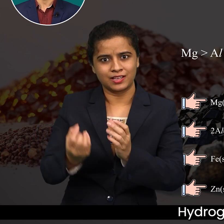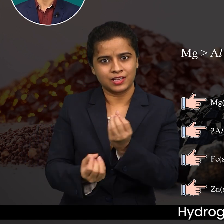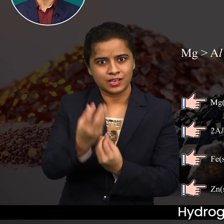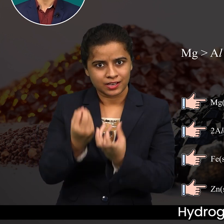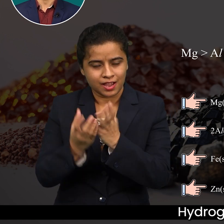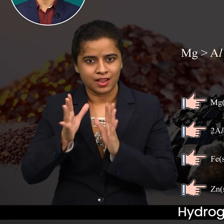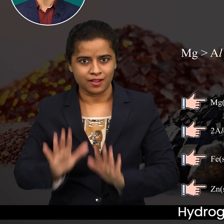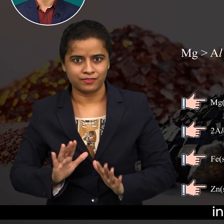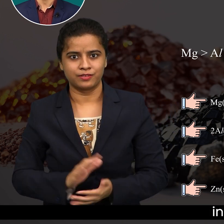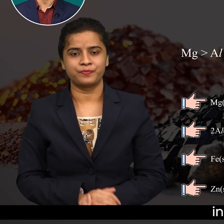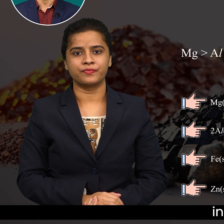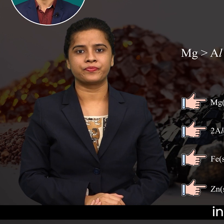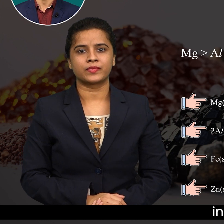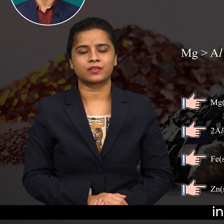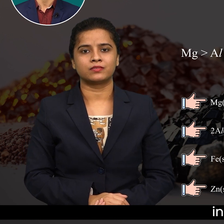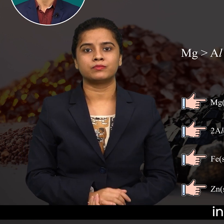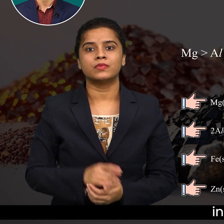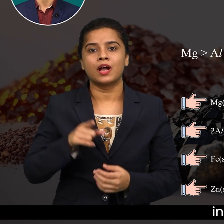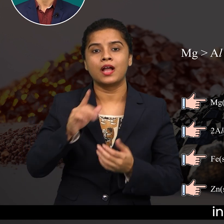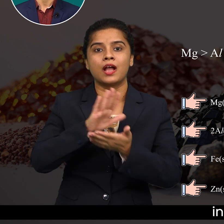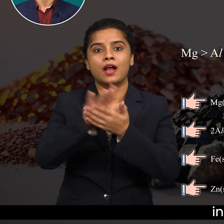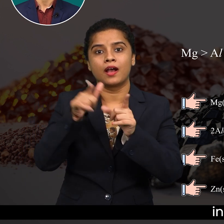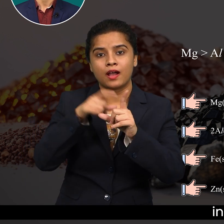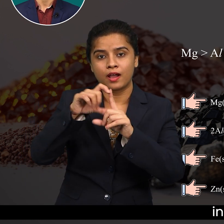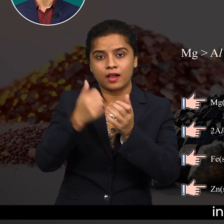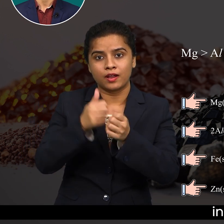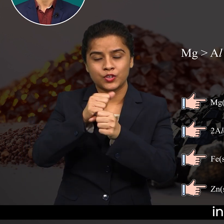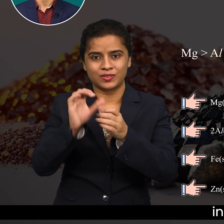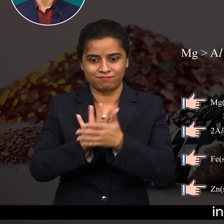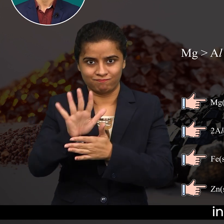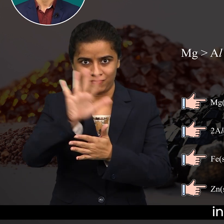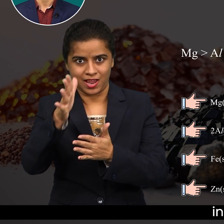Hydrogen gas is liberated in this reaction.